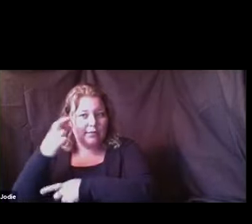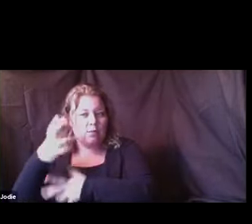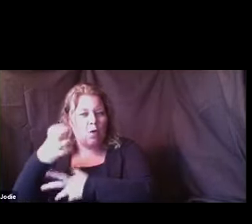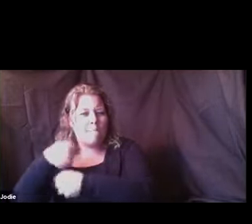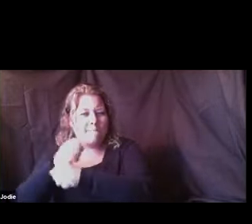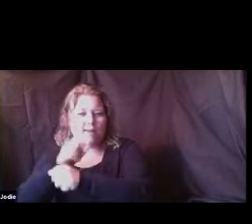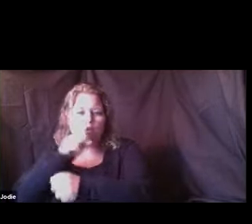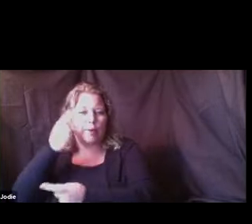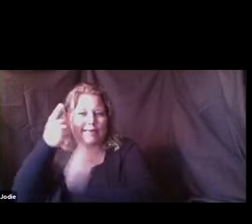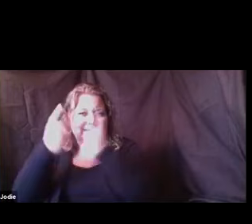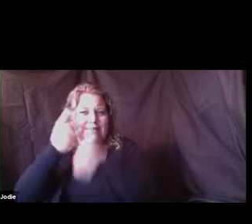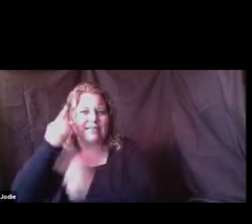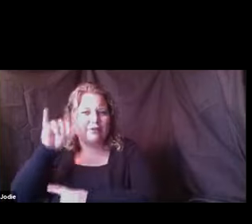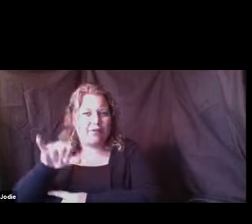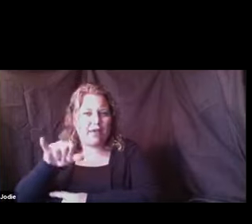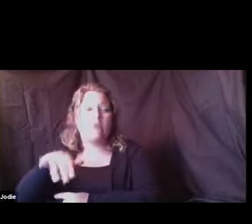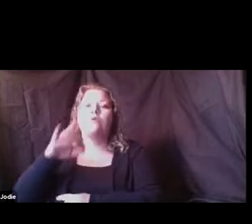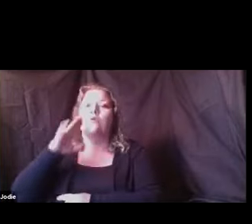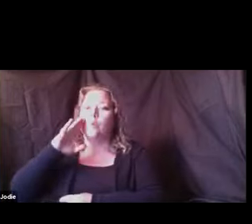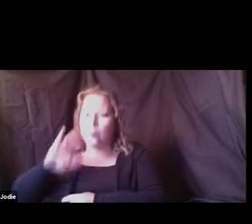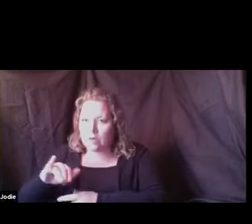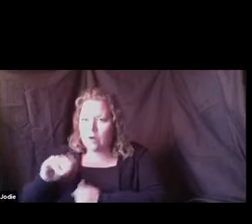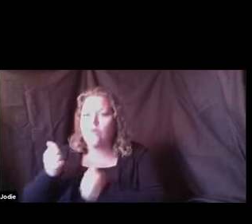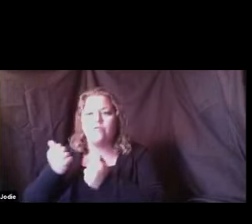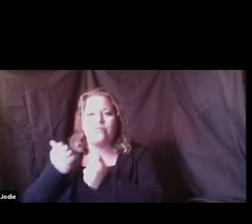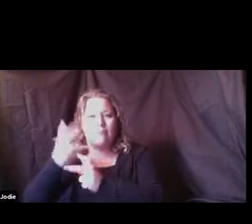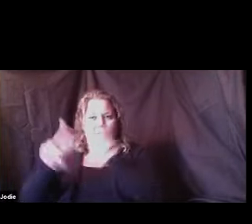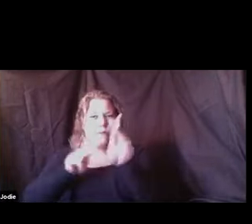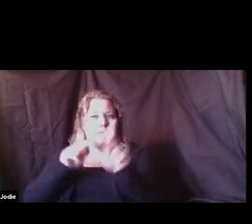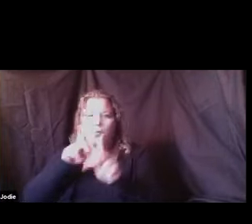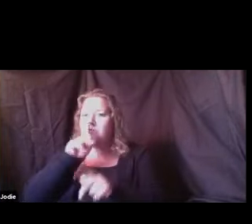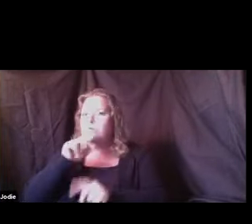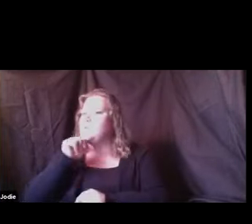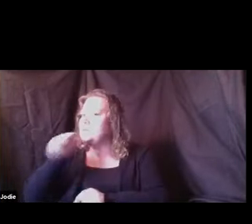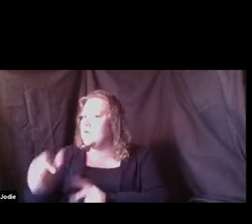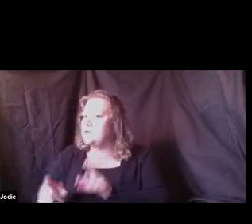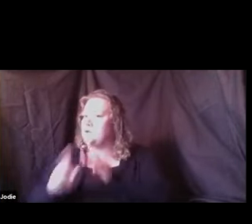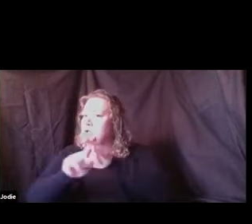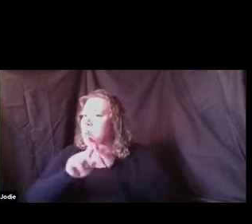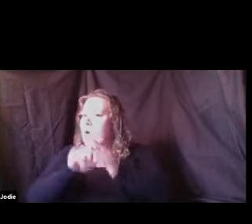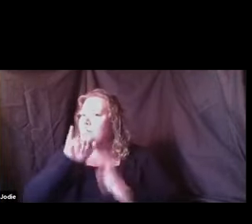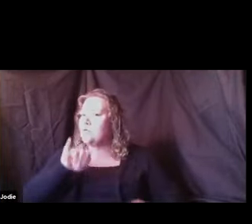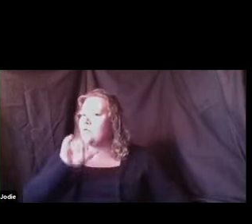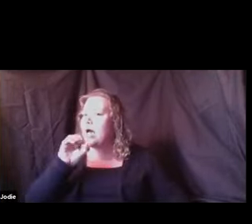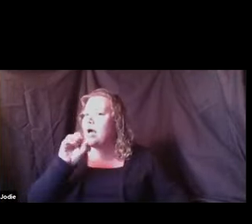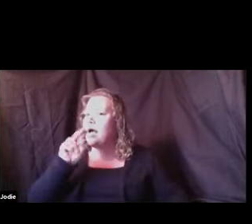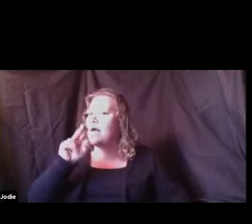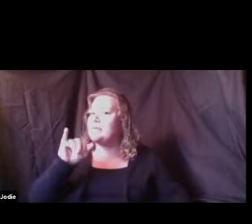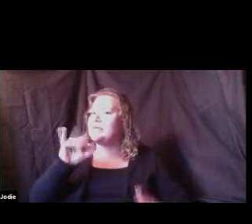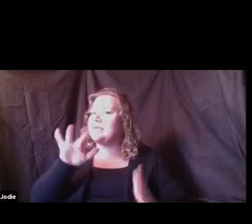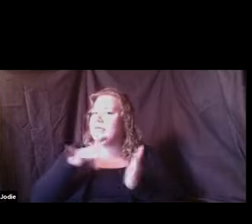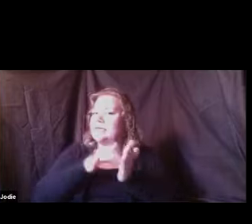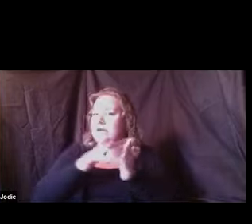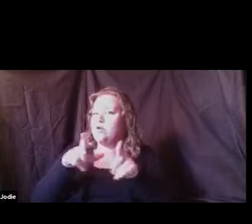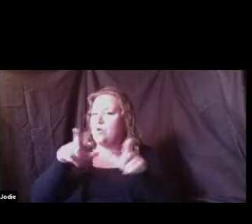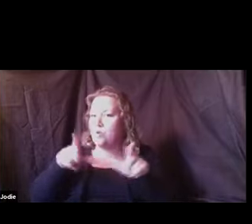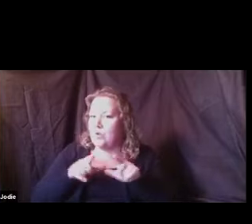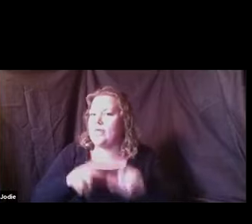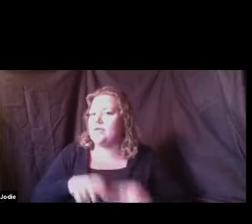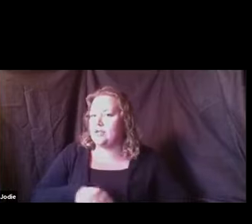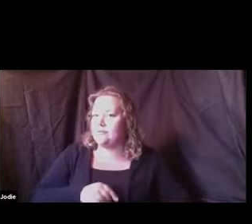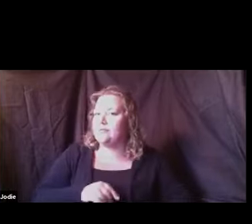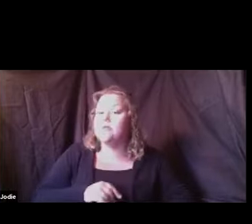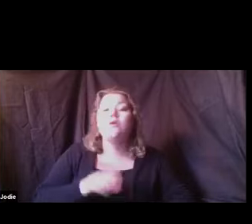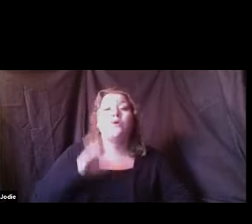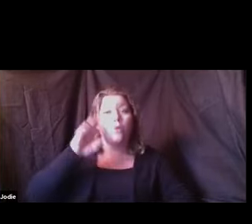know that there are individuals that may not have been able to get to the Omni Center location. We know that there are individuals that don't have